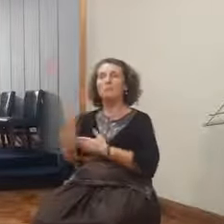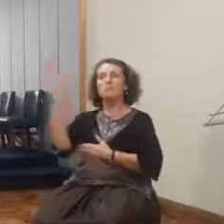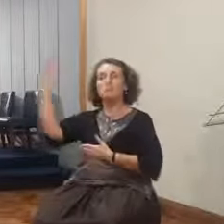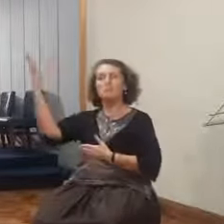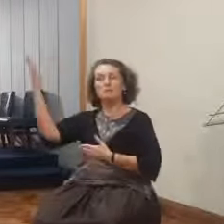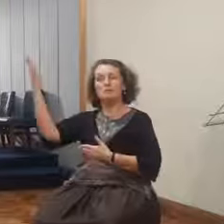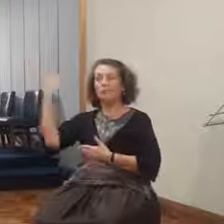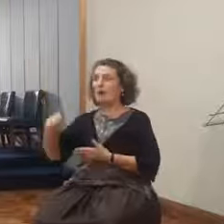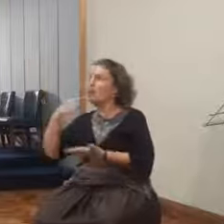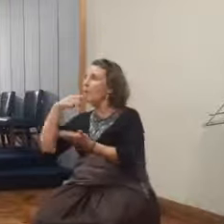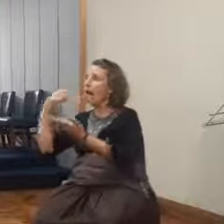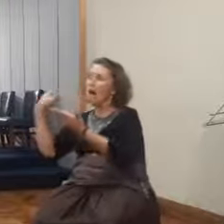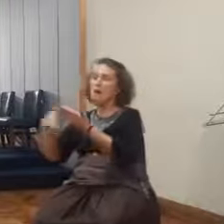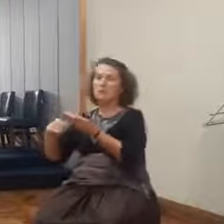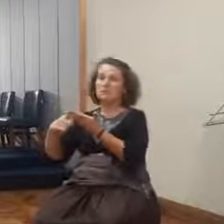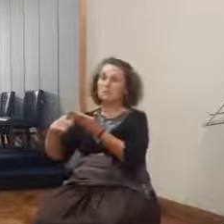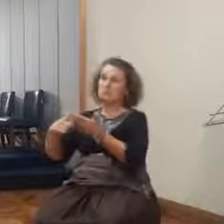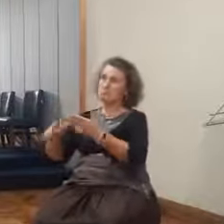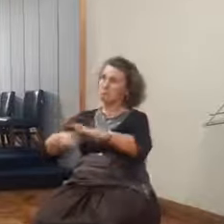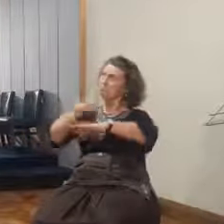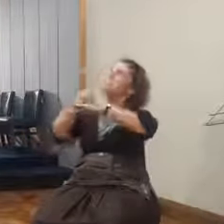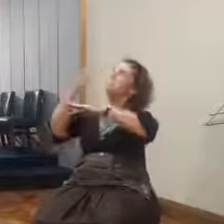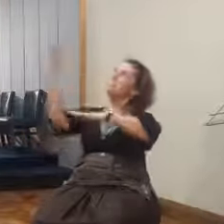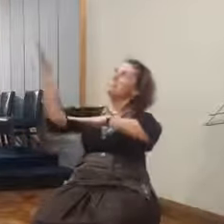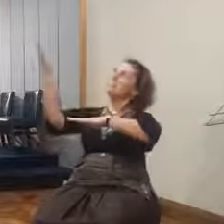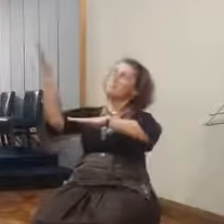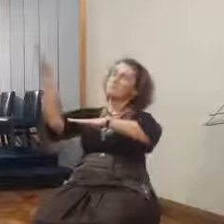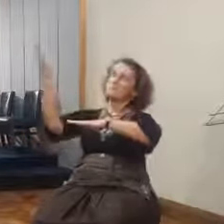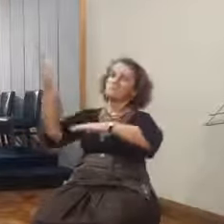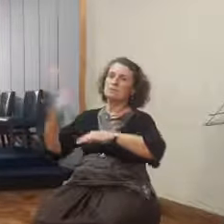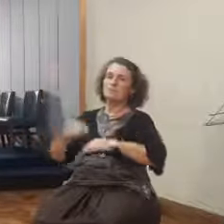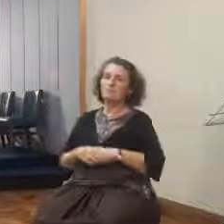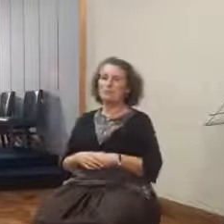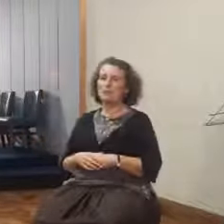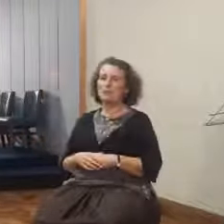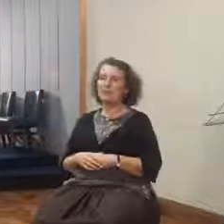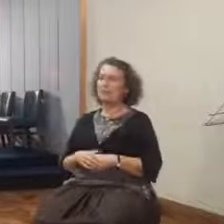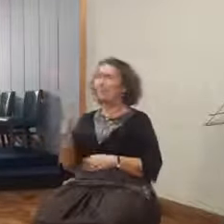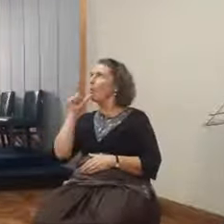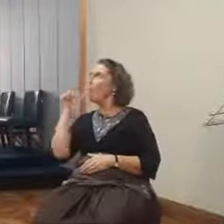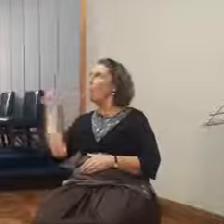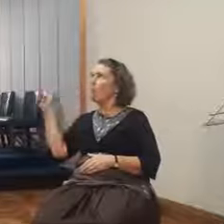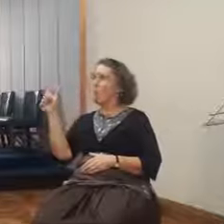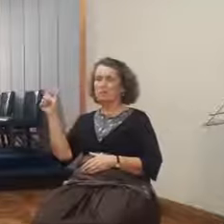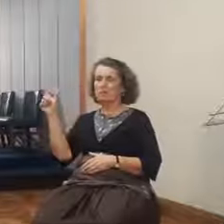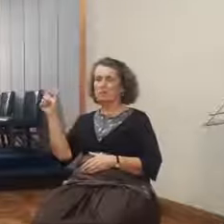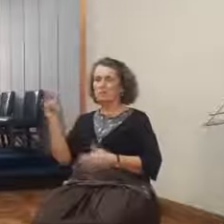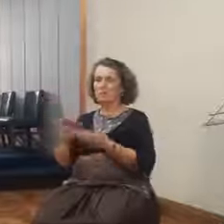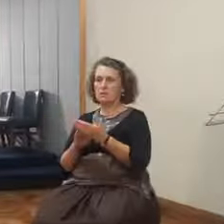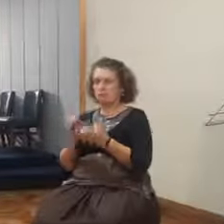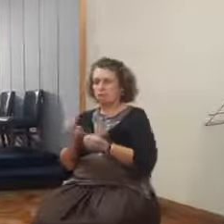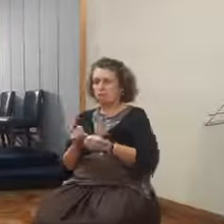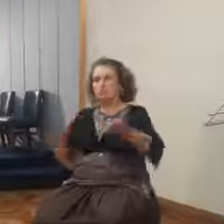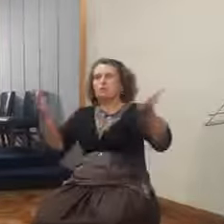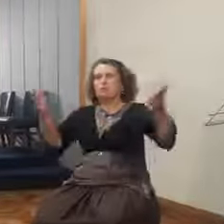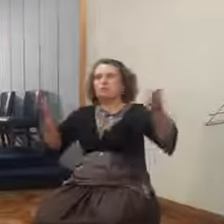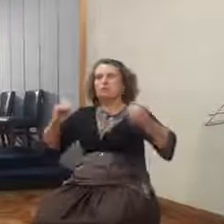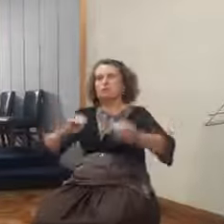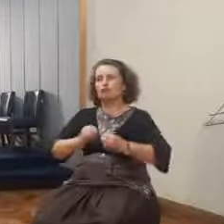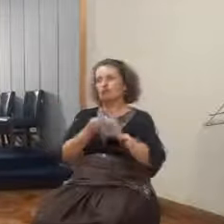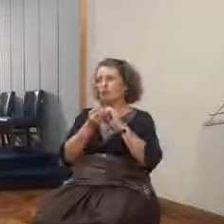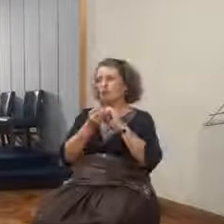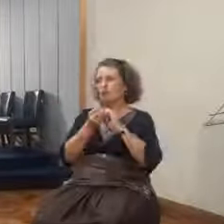commanded and it stood fast. Creation at a word, and the sustaining of this world